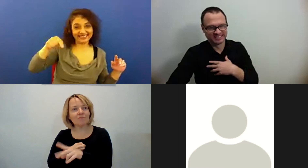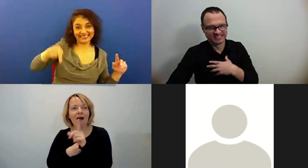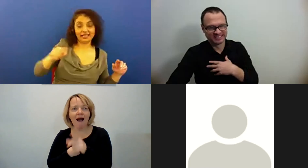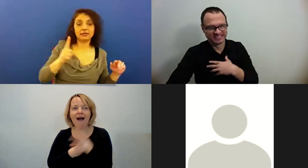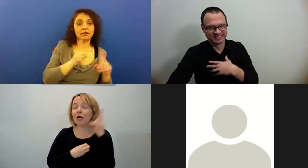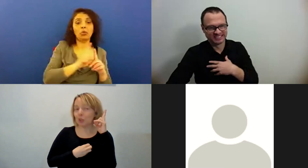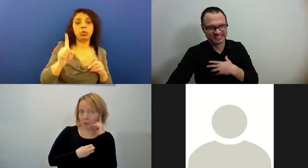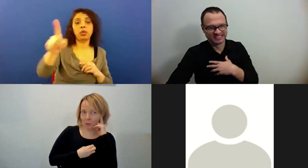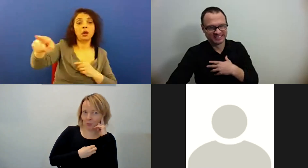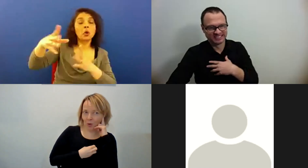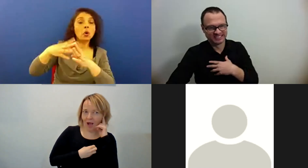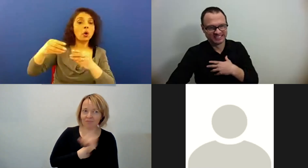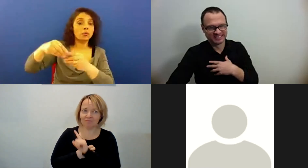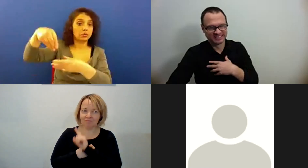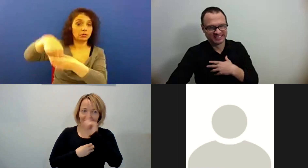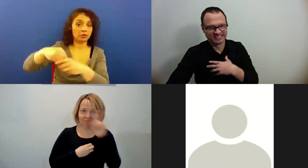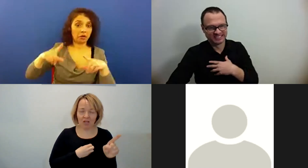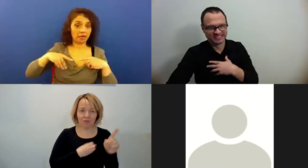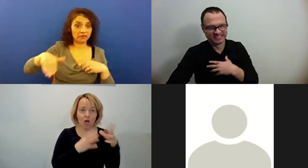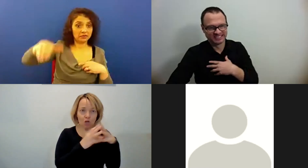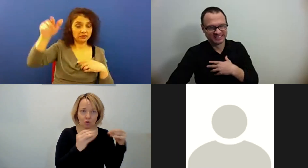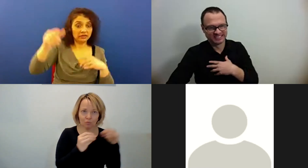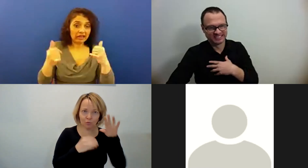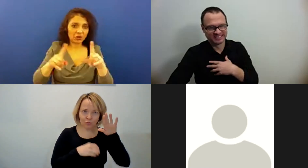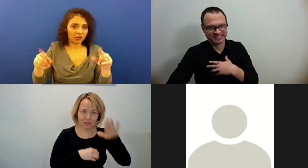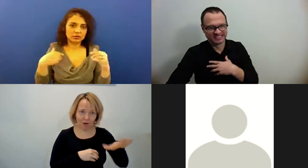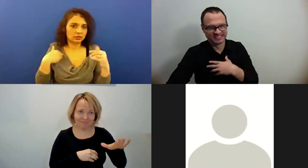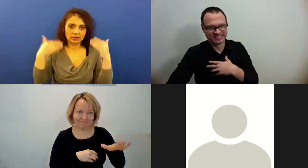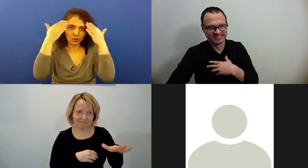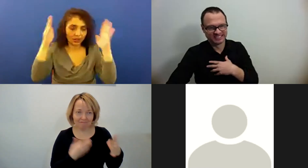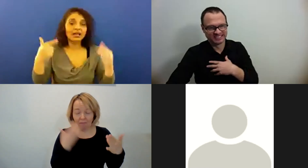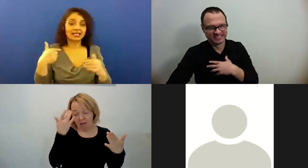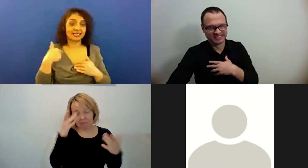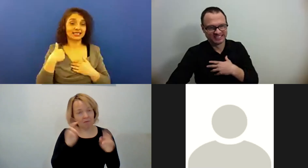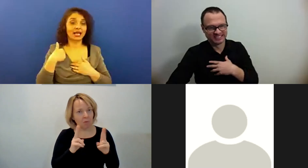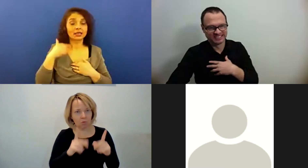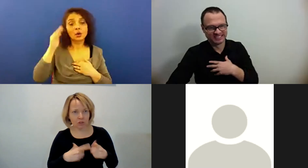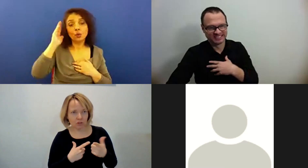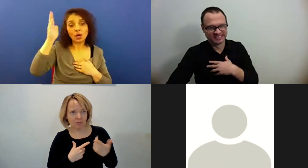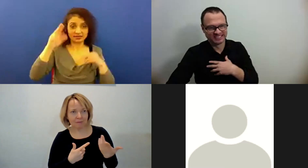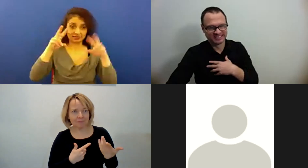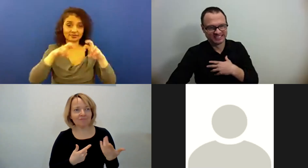But her family still lives in Poland. She's the only one in Romania, and we do not know